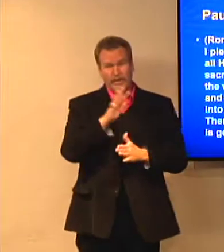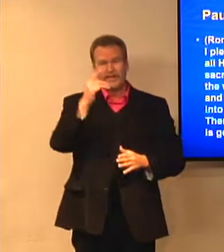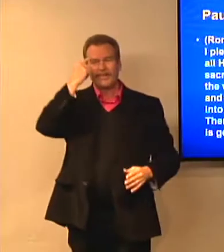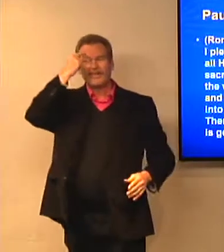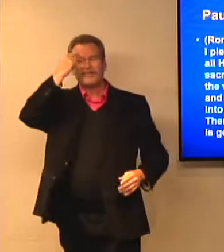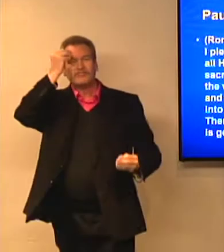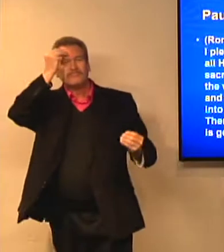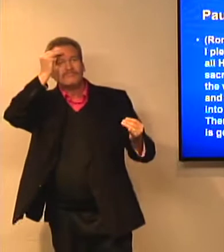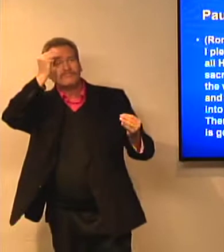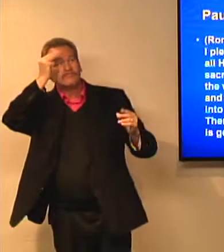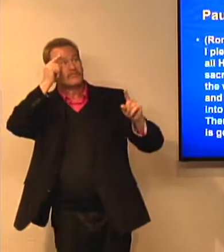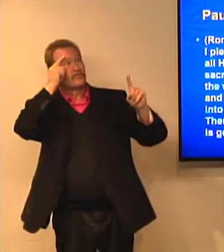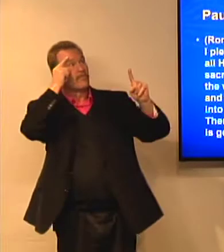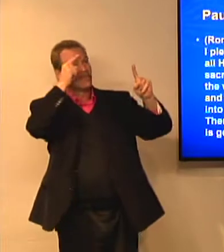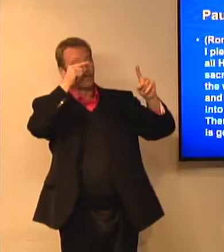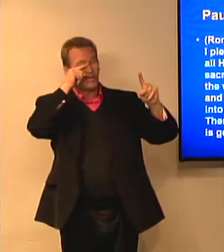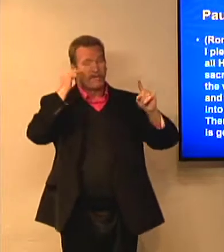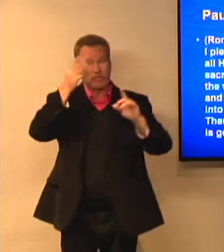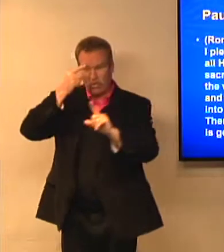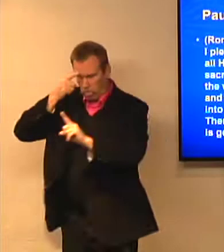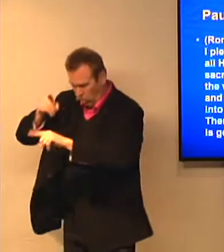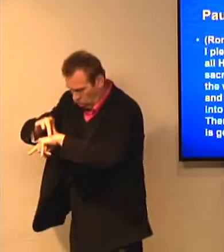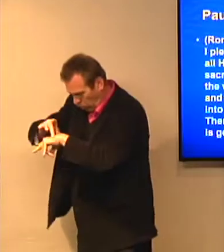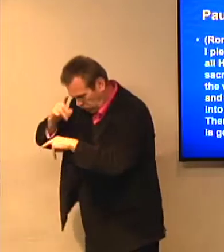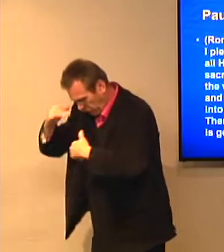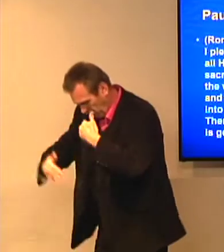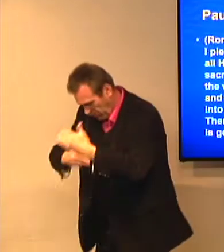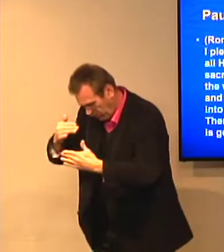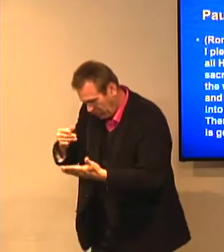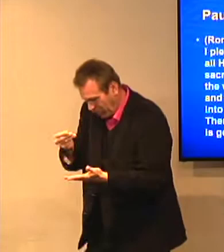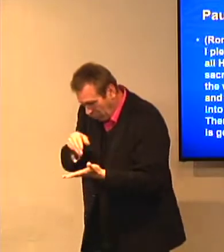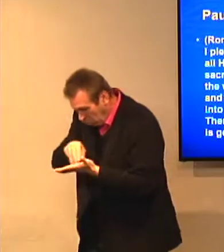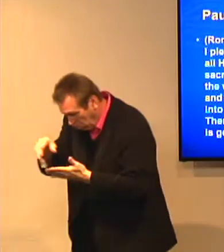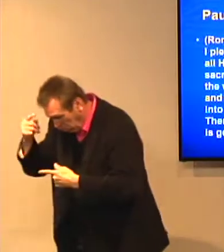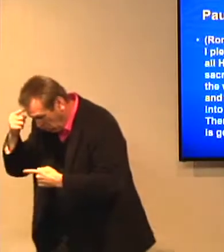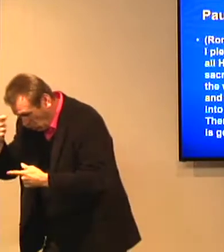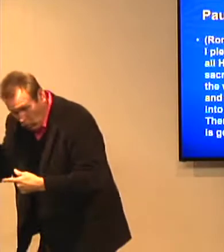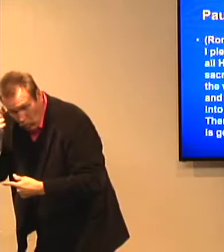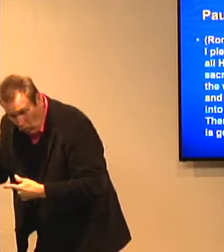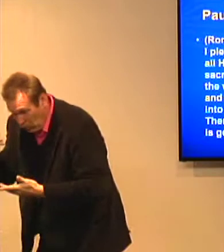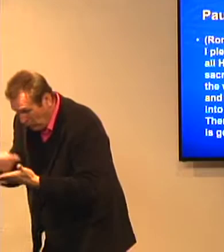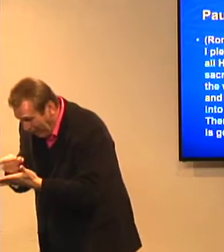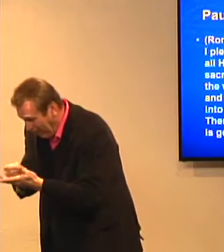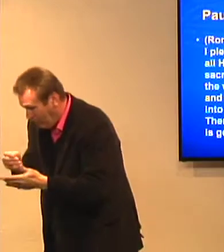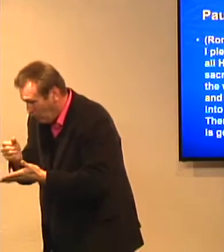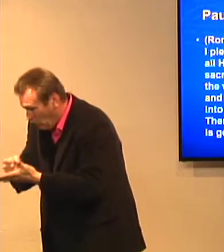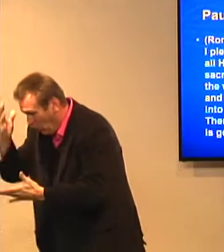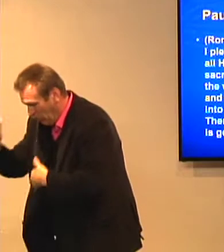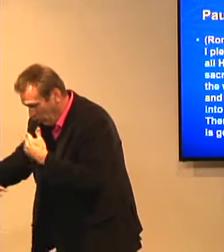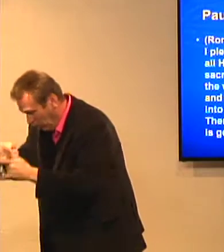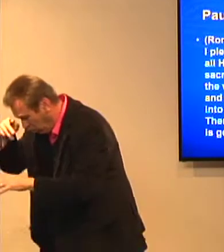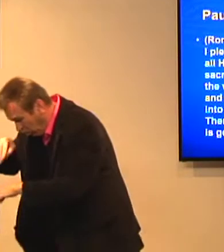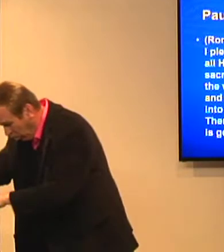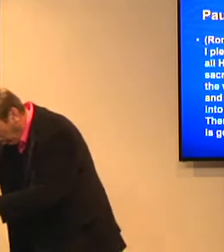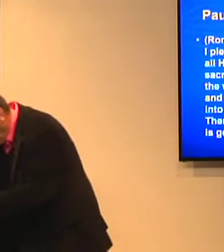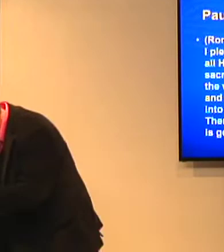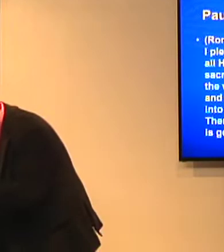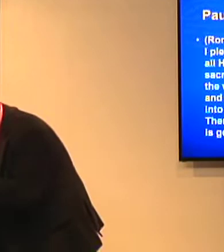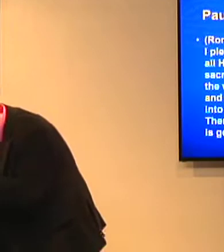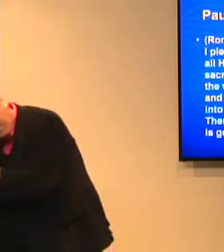By changing the way you think, you're going to have new thoughts. Before, your mind was set on this life, on your own things, on financial riches, whatever, all these different